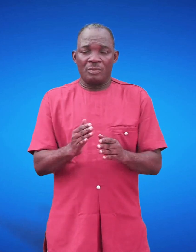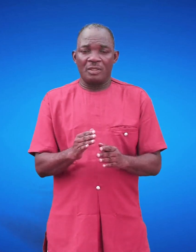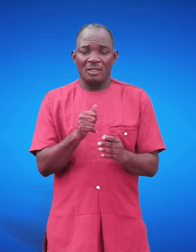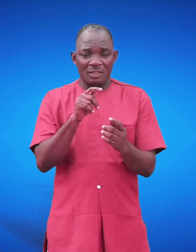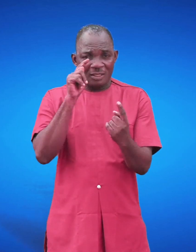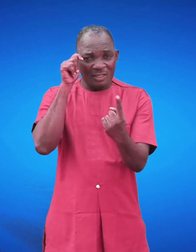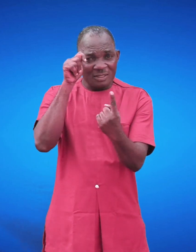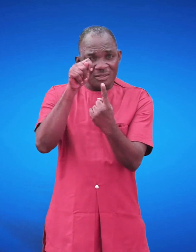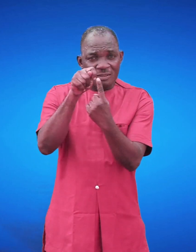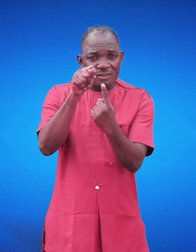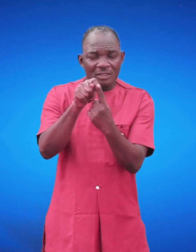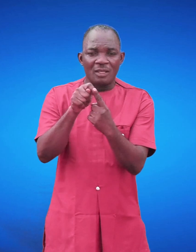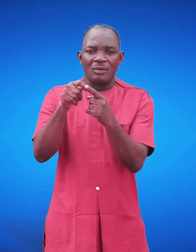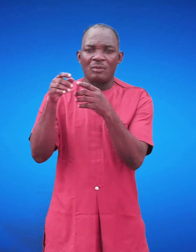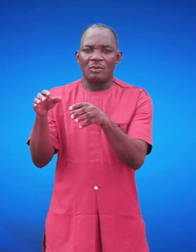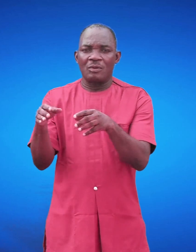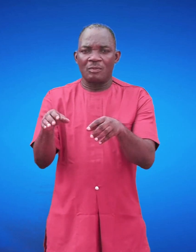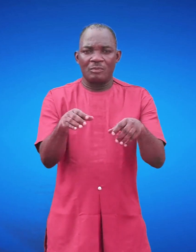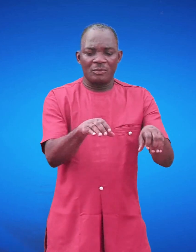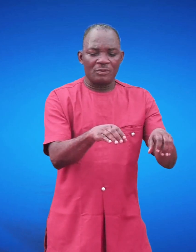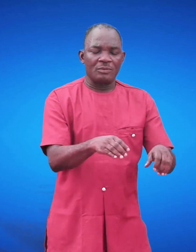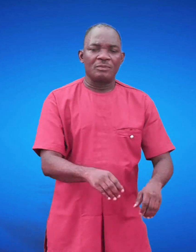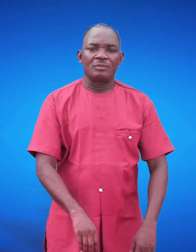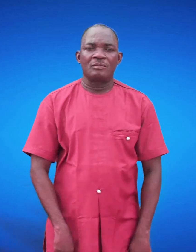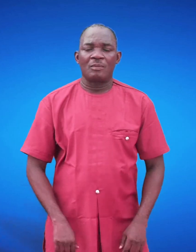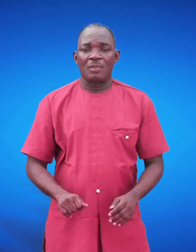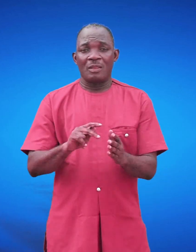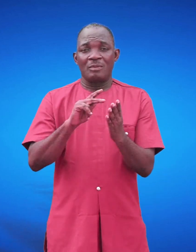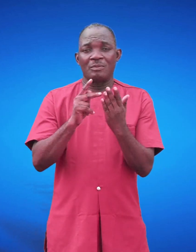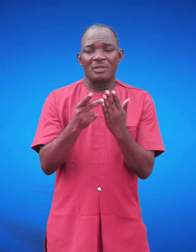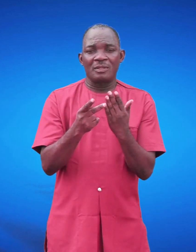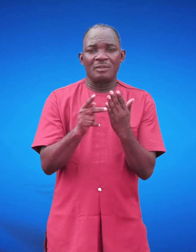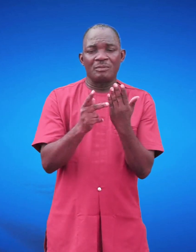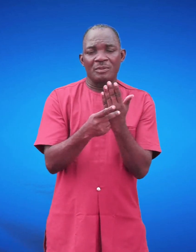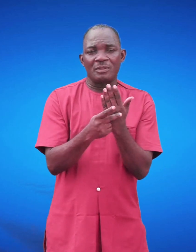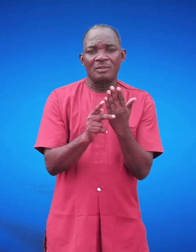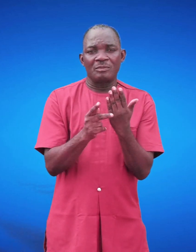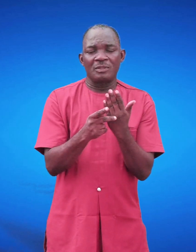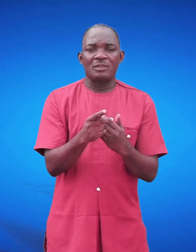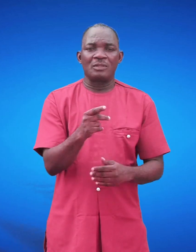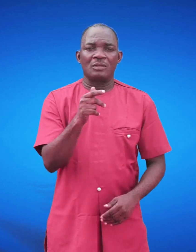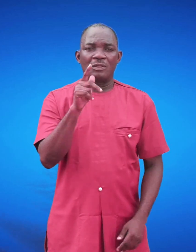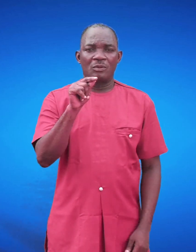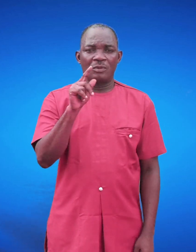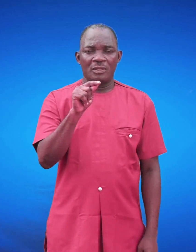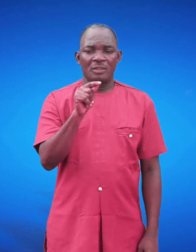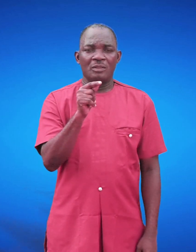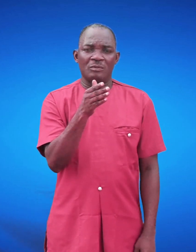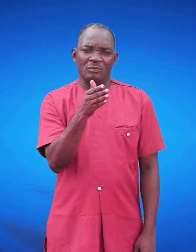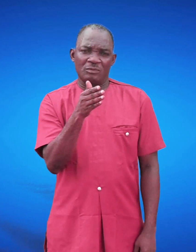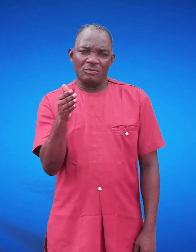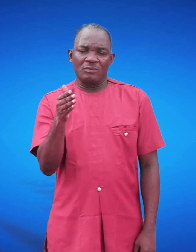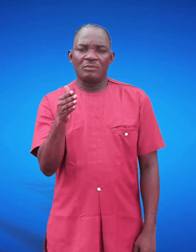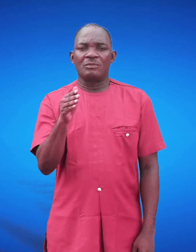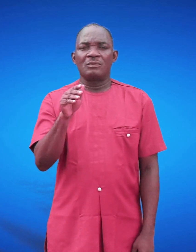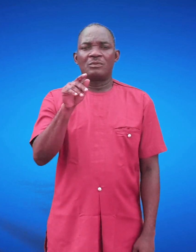Targeted Communities, pages 20 to 21.